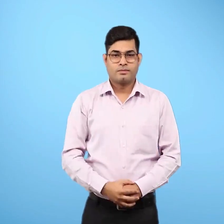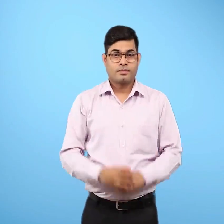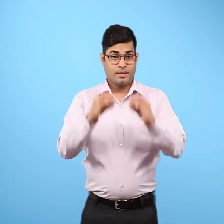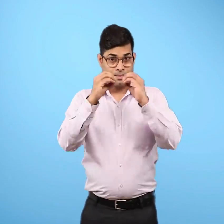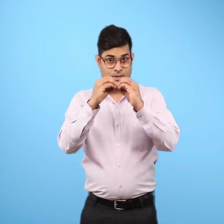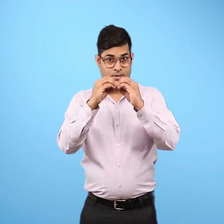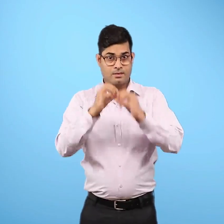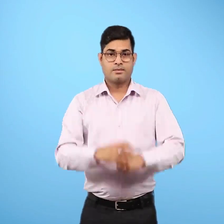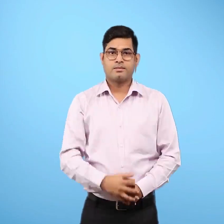B.